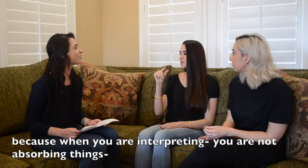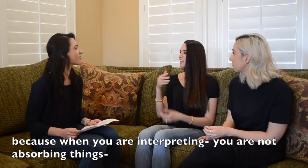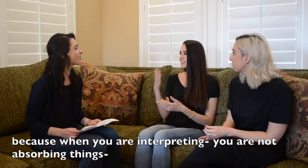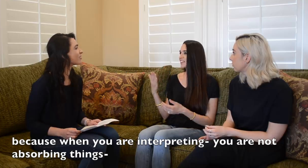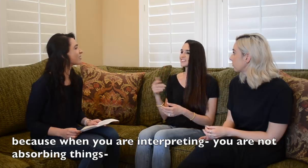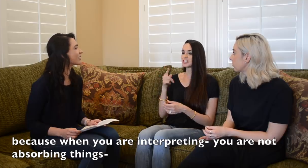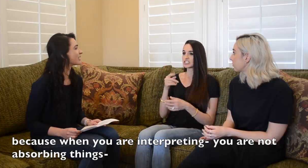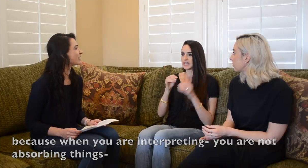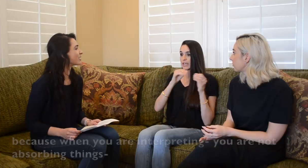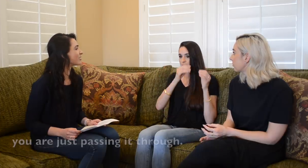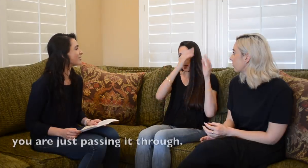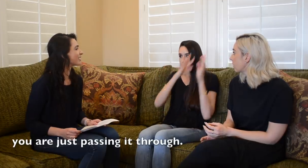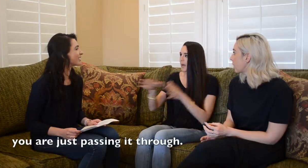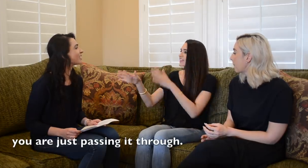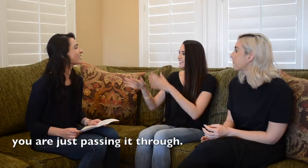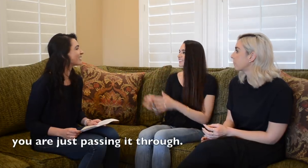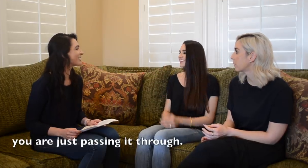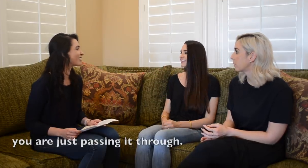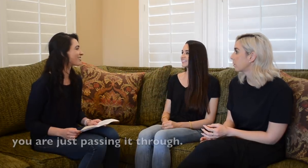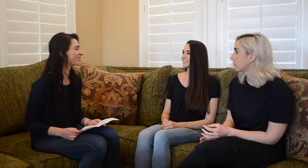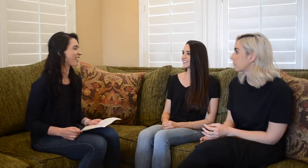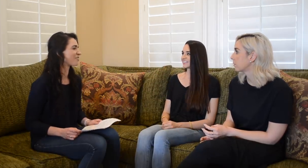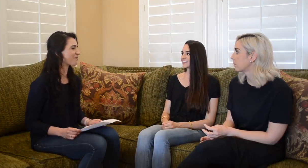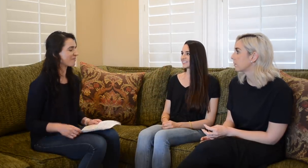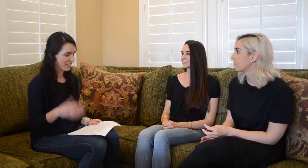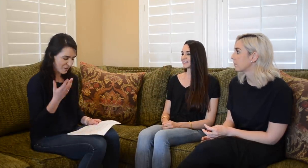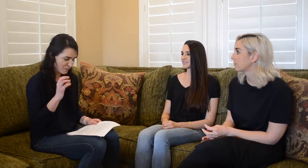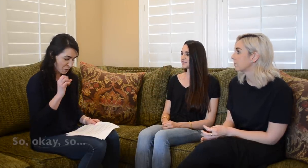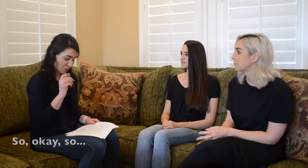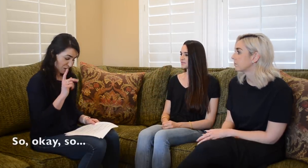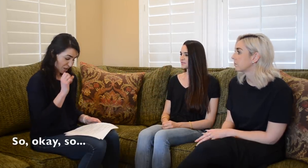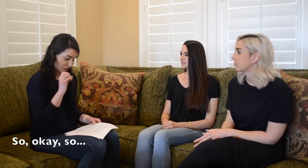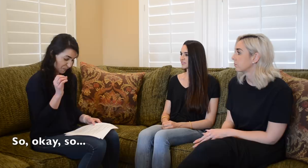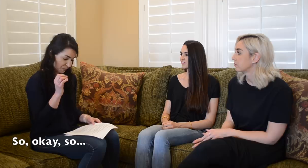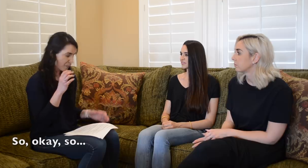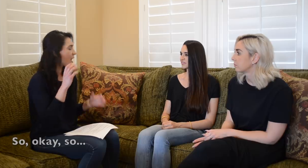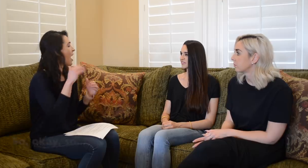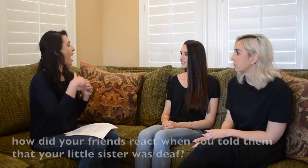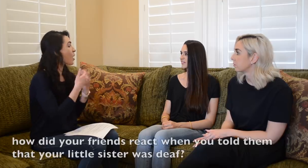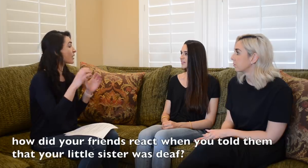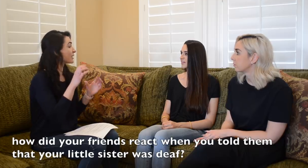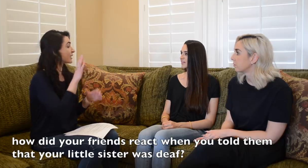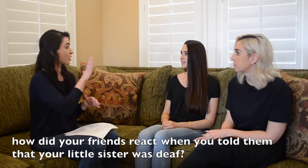absorbing things. You're just, like, passing it through.